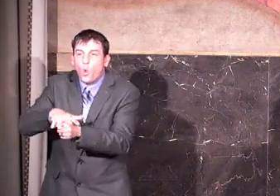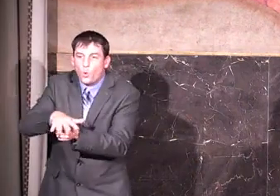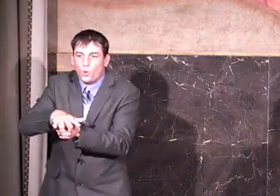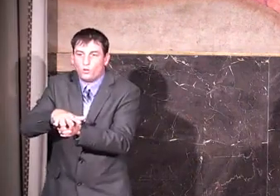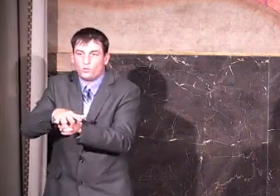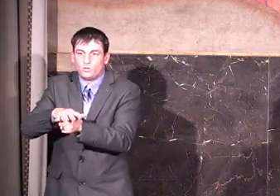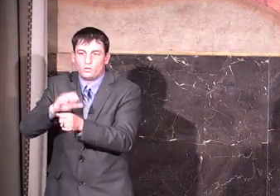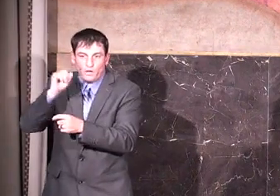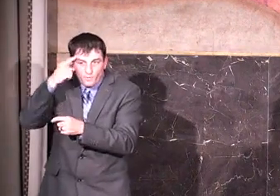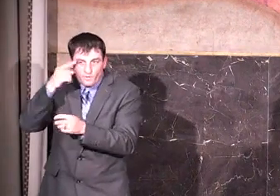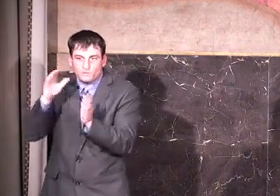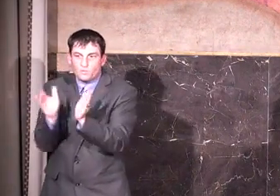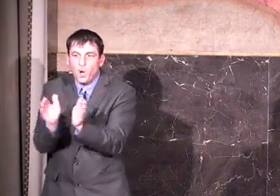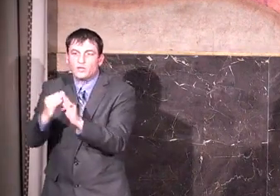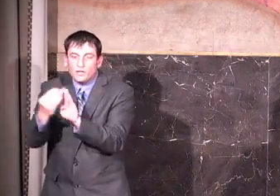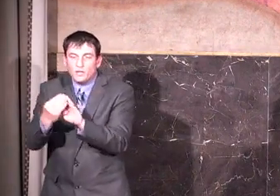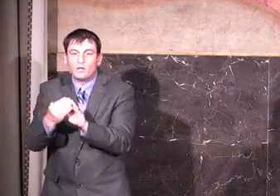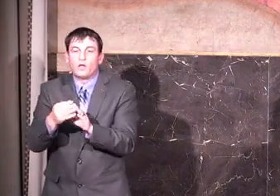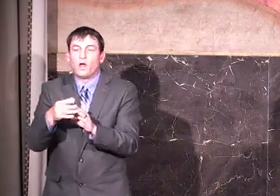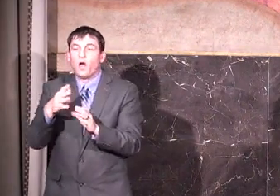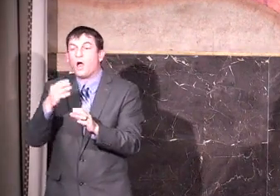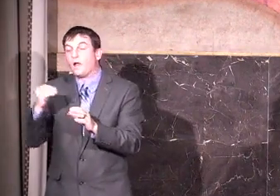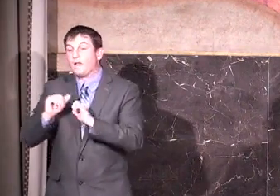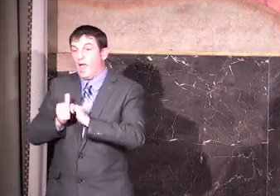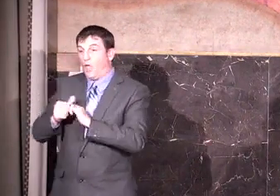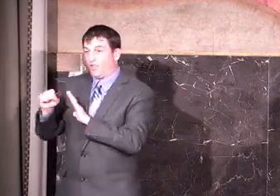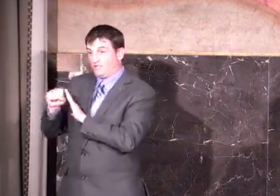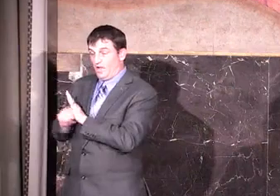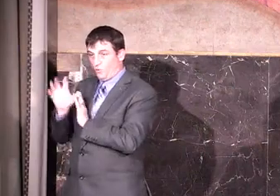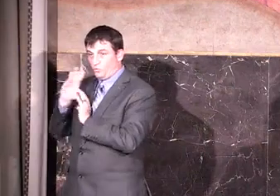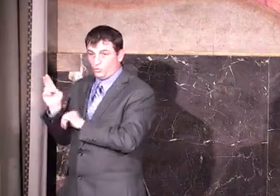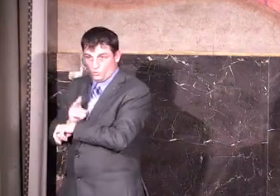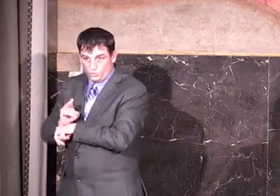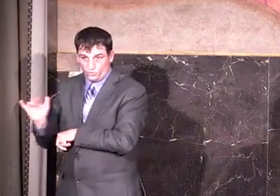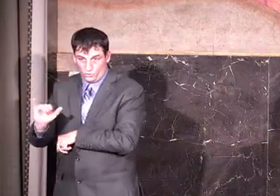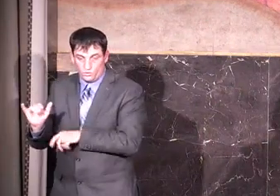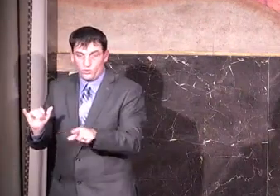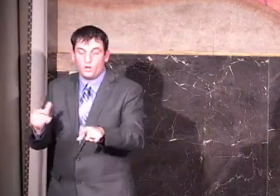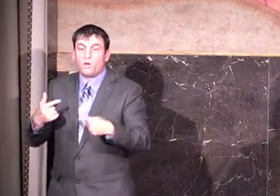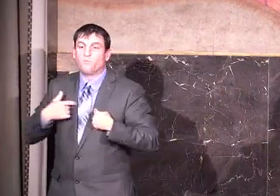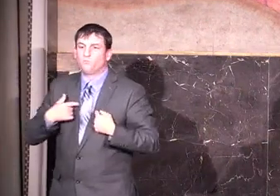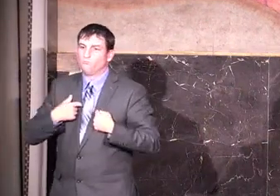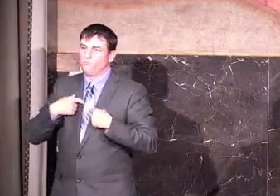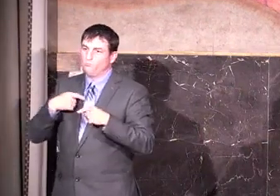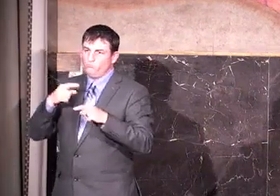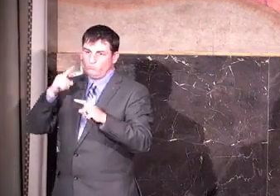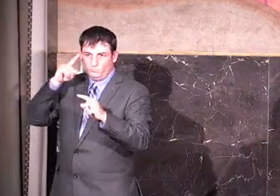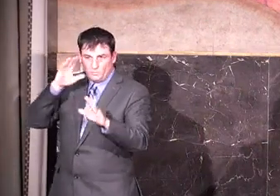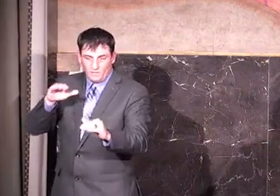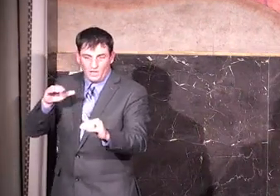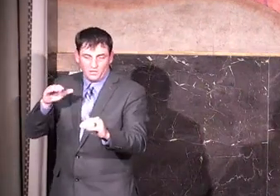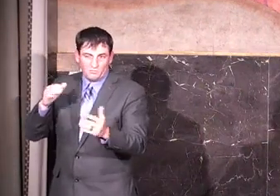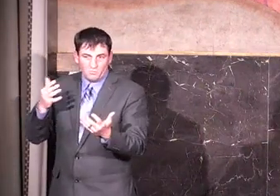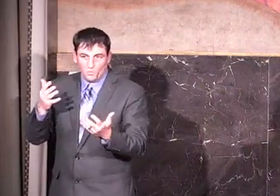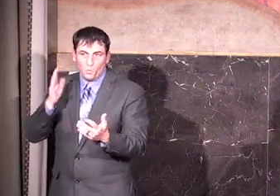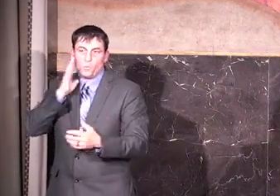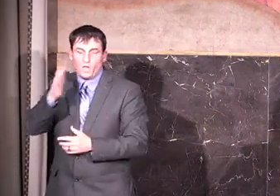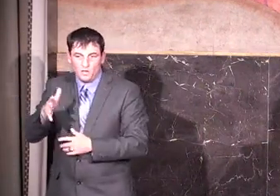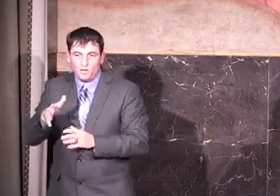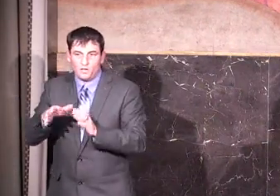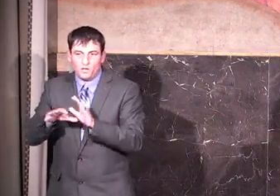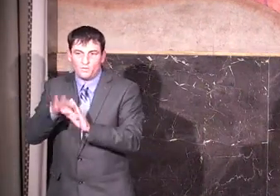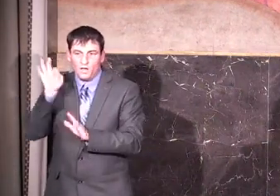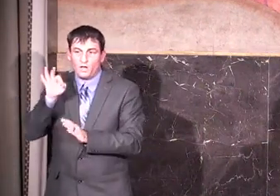want to make use of it ourselves. I anticipate at the end of the day, we're going to be able to find good